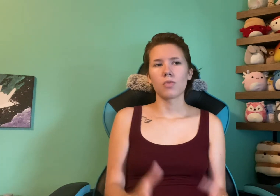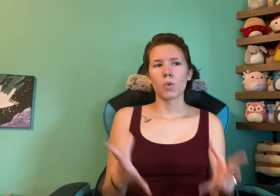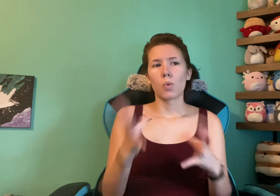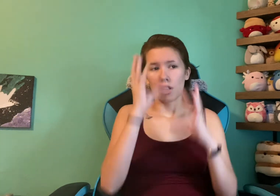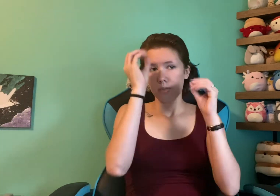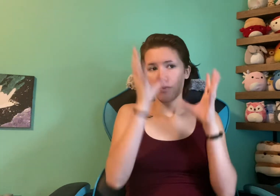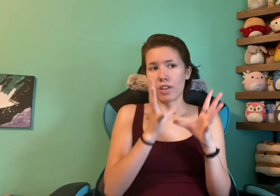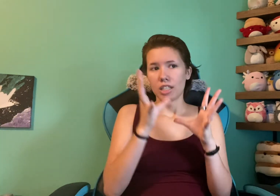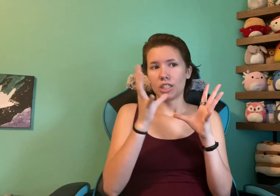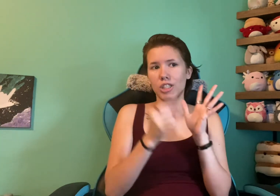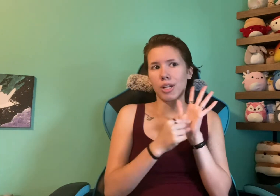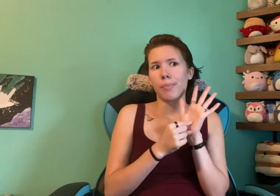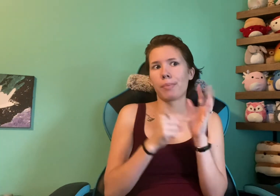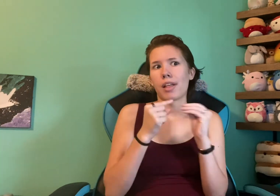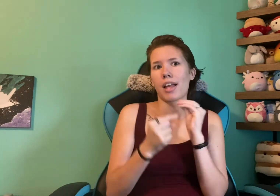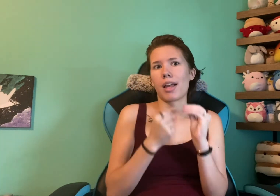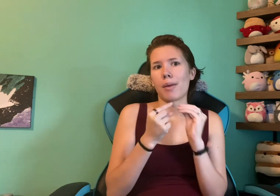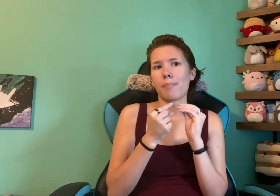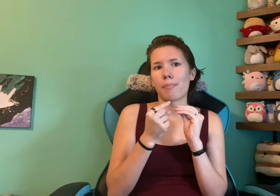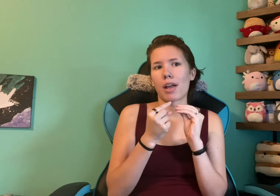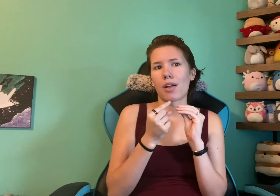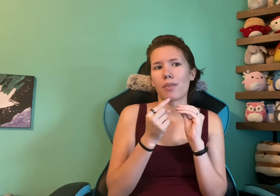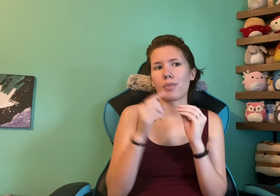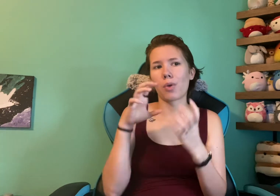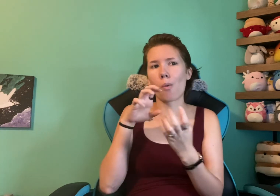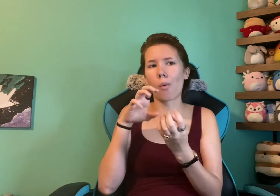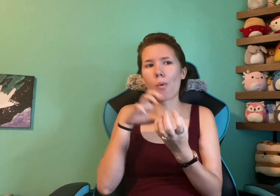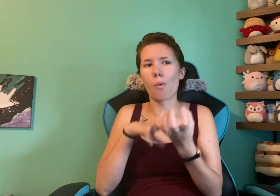imply about the orbits of Triton and Neptune?